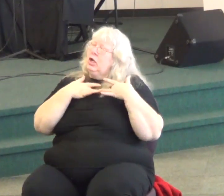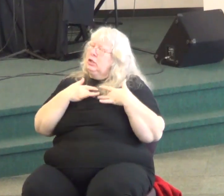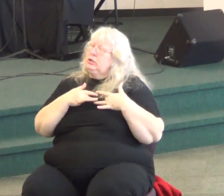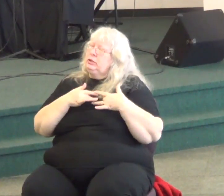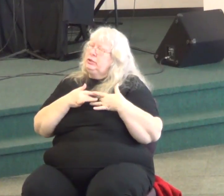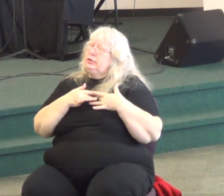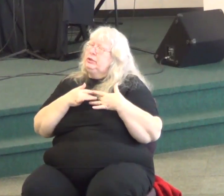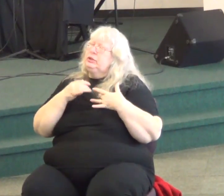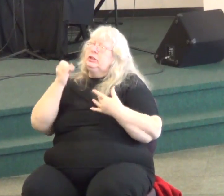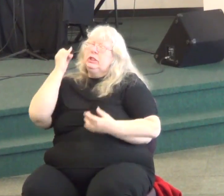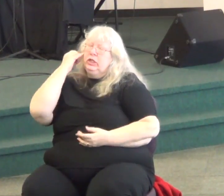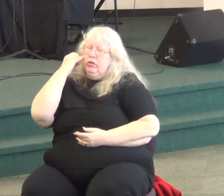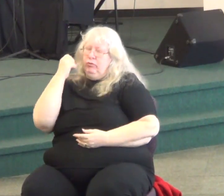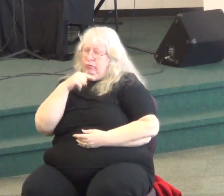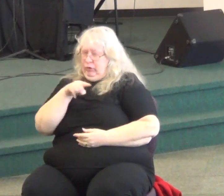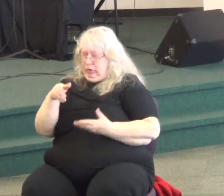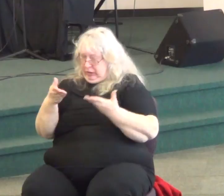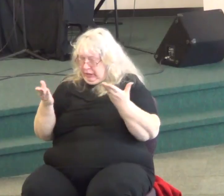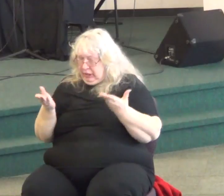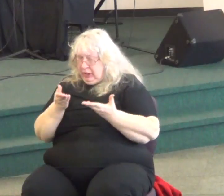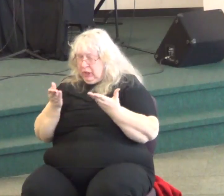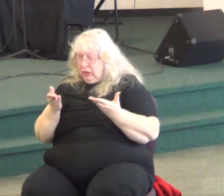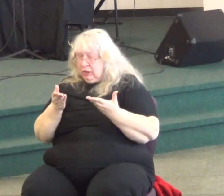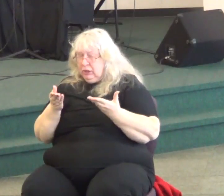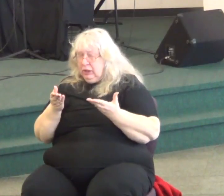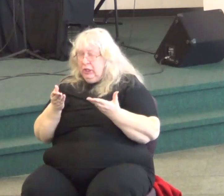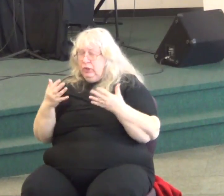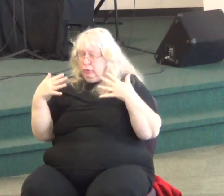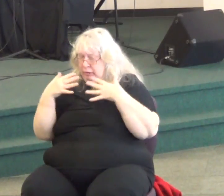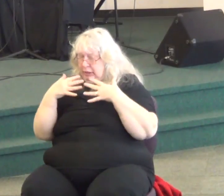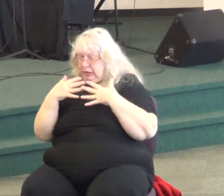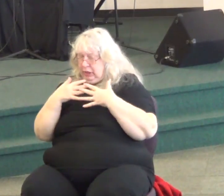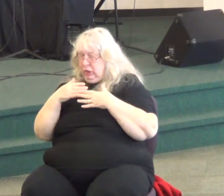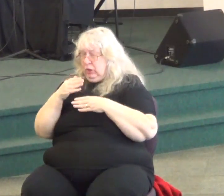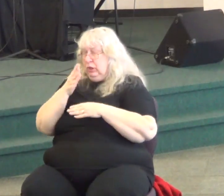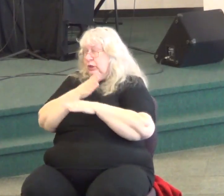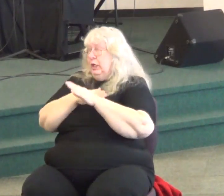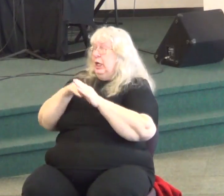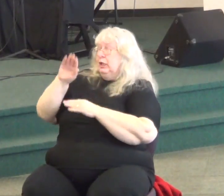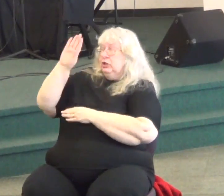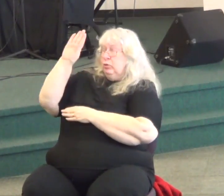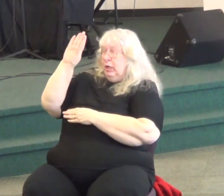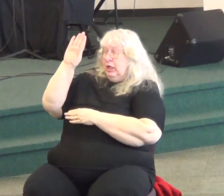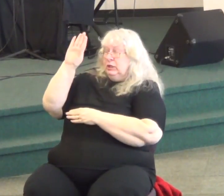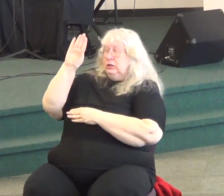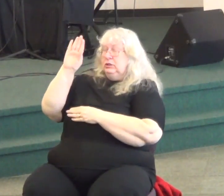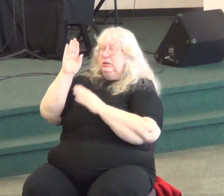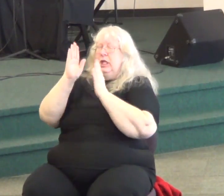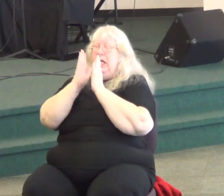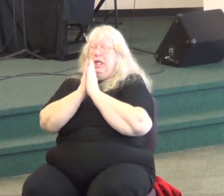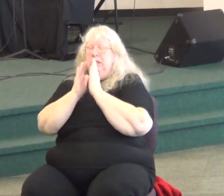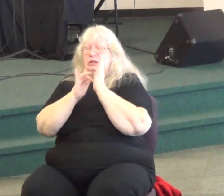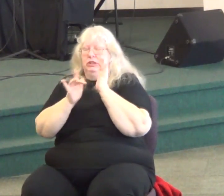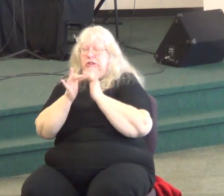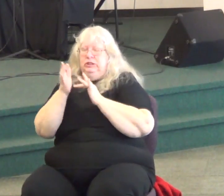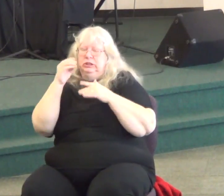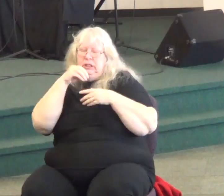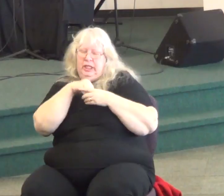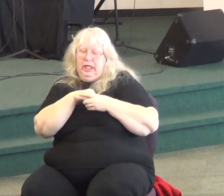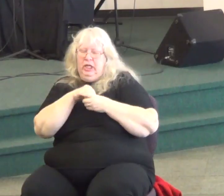are here and you were concerned to raise your hand, I just want you to ask Jesus to come into your heart and rule and reign